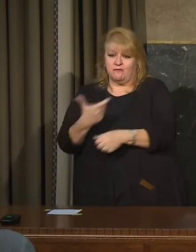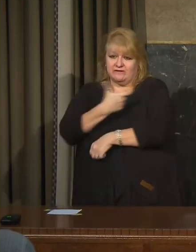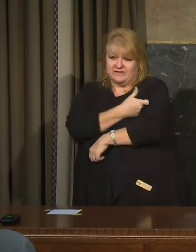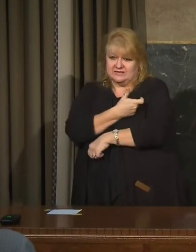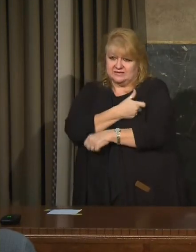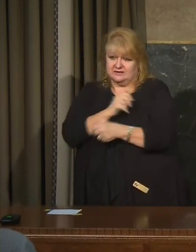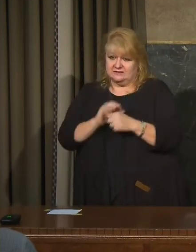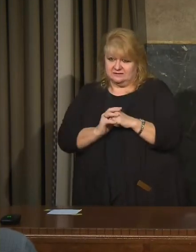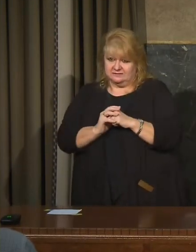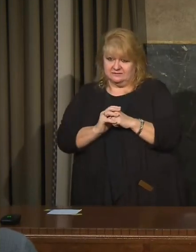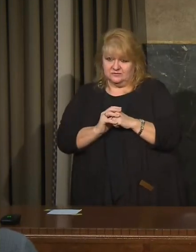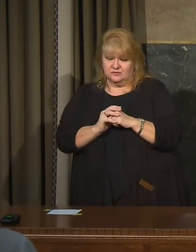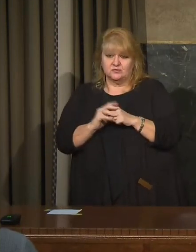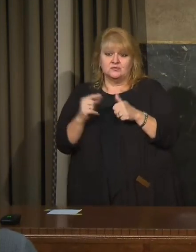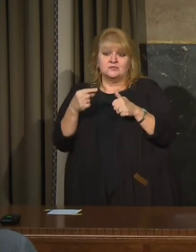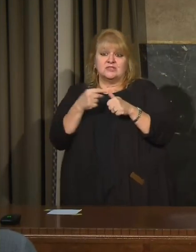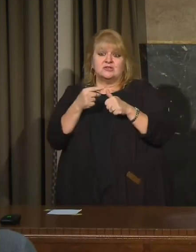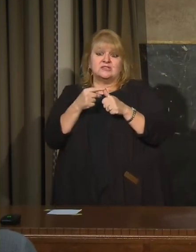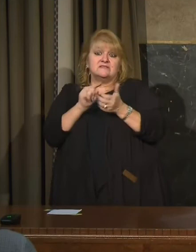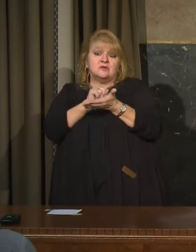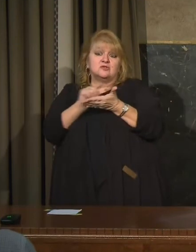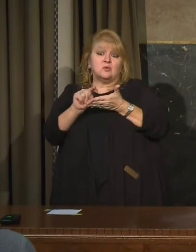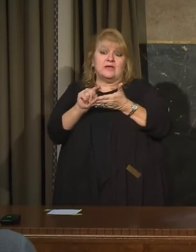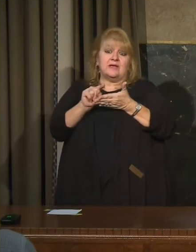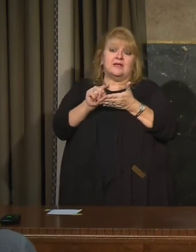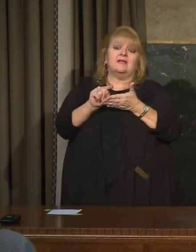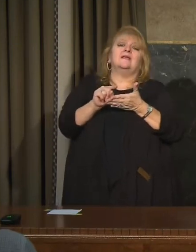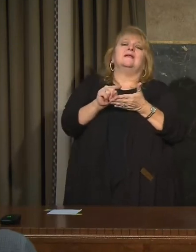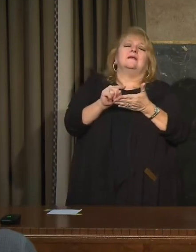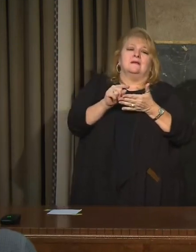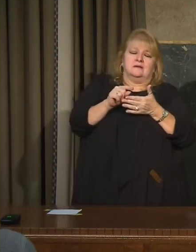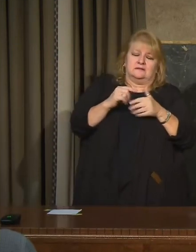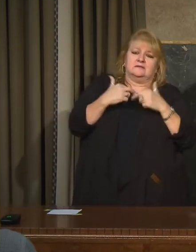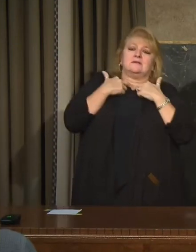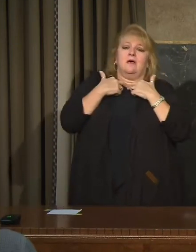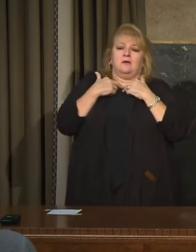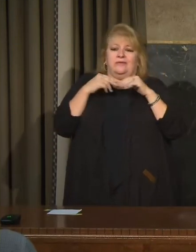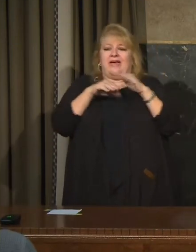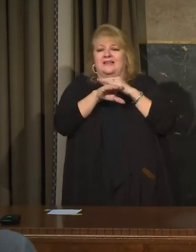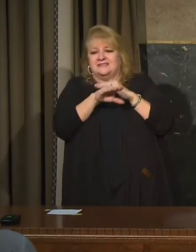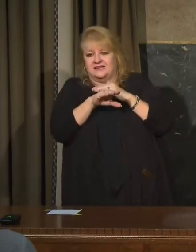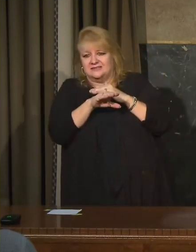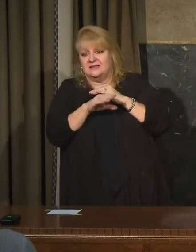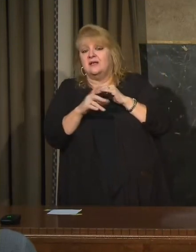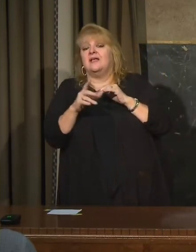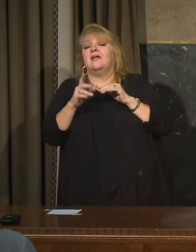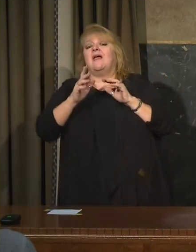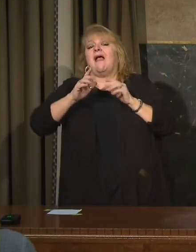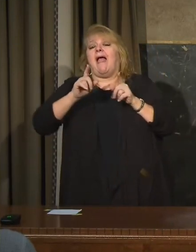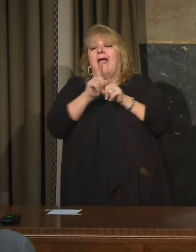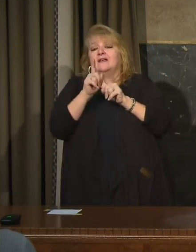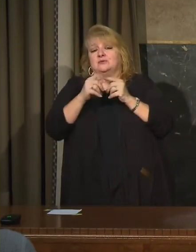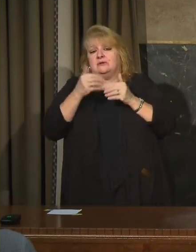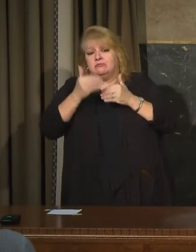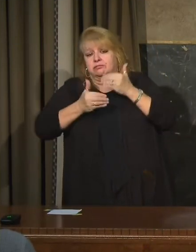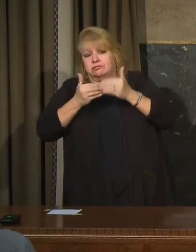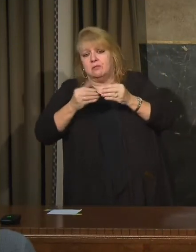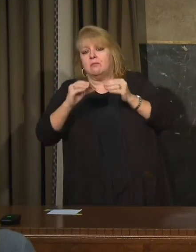So just the first week, the access will get better, and I think appreciate folks' patience as we kind of get this